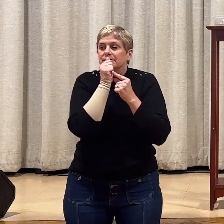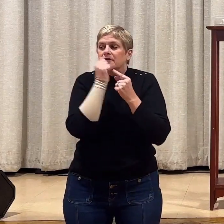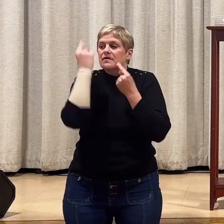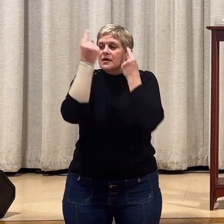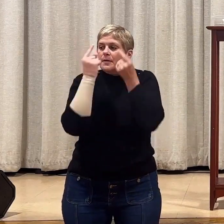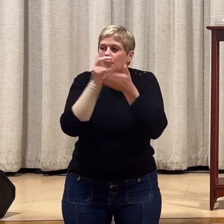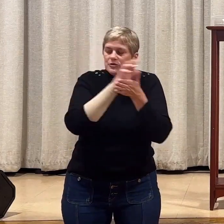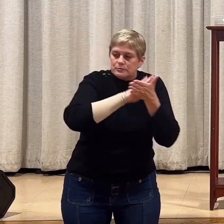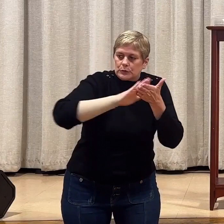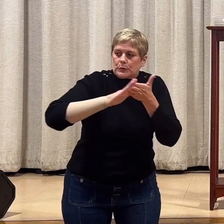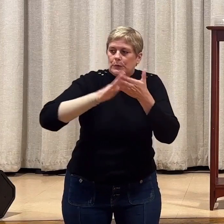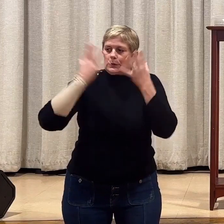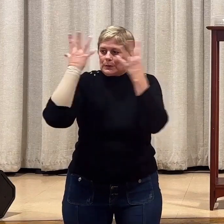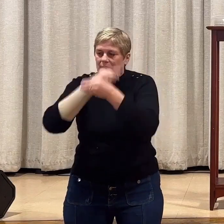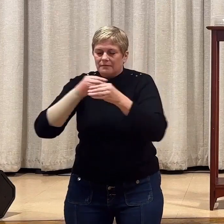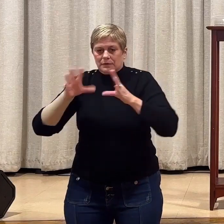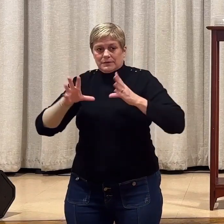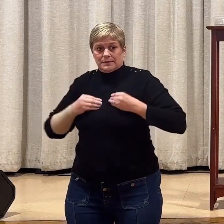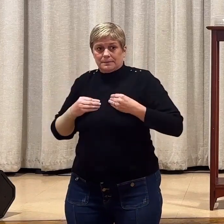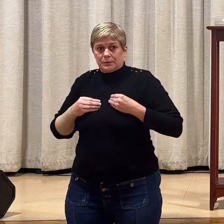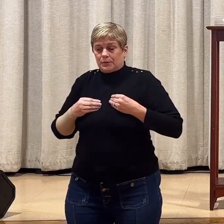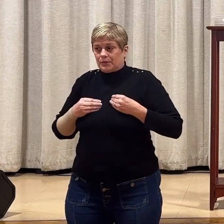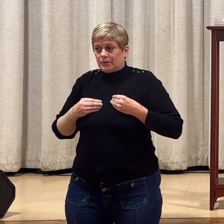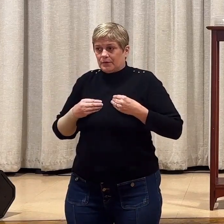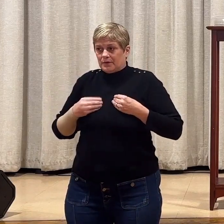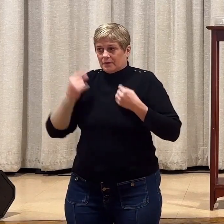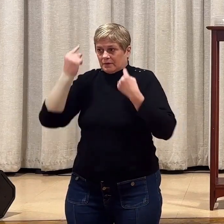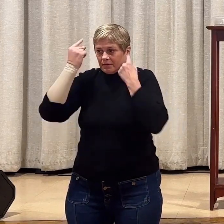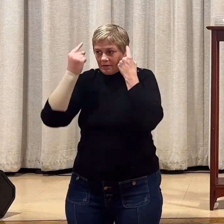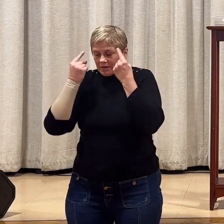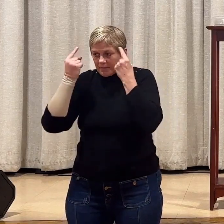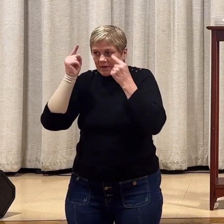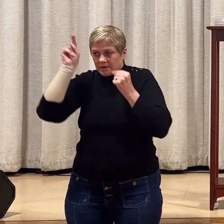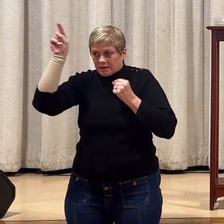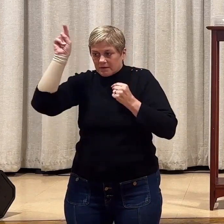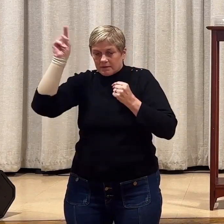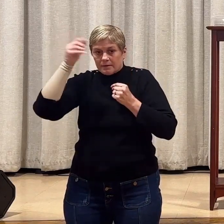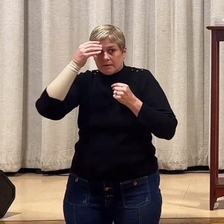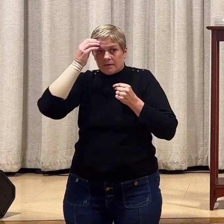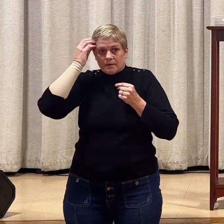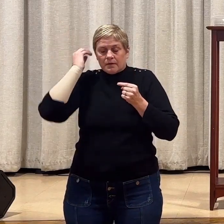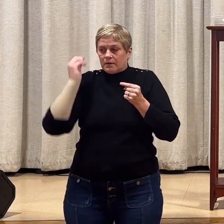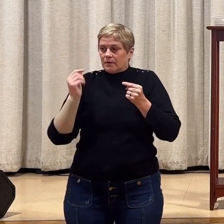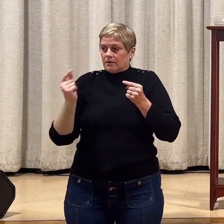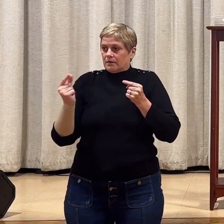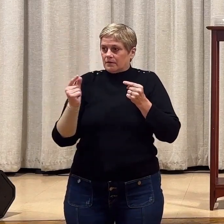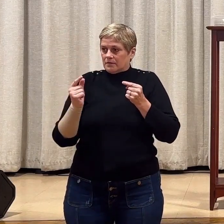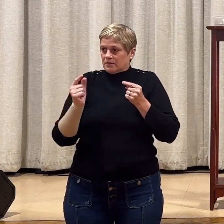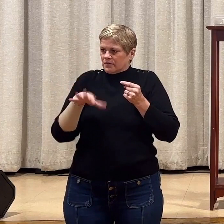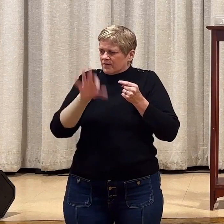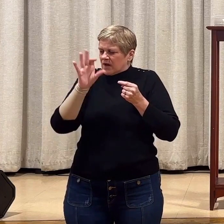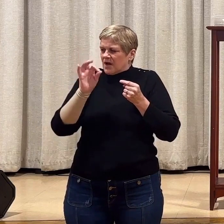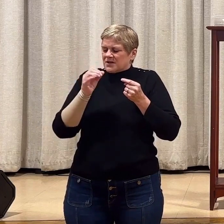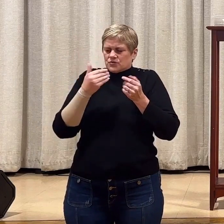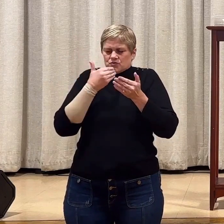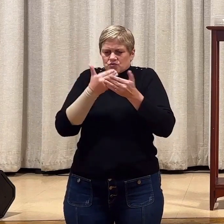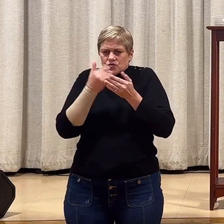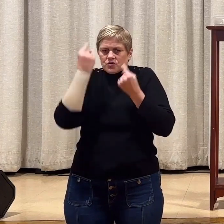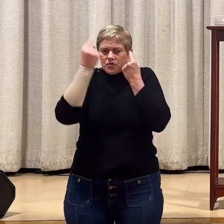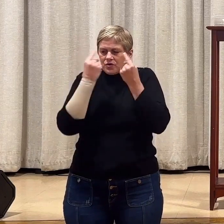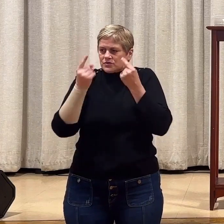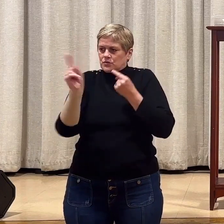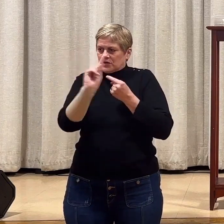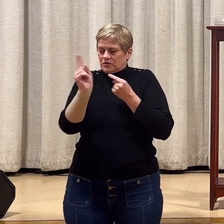and lovely and acceptable. And all the things mentioned in there, they're found in the Word of God. The Word of God is